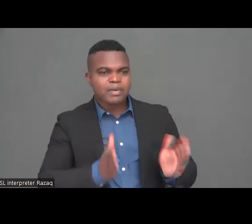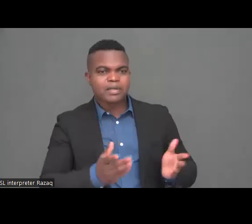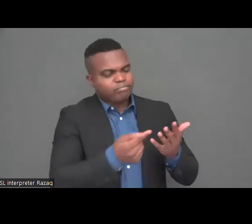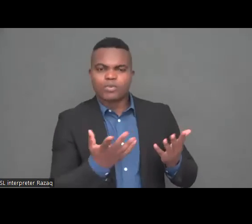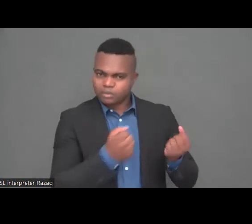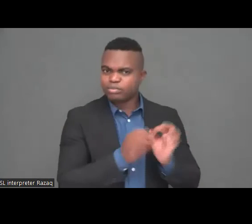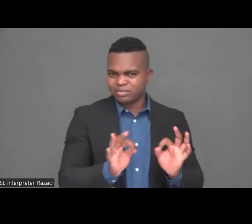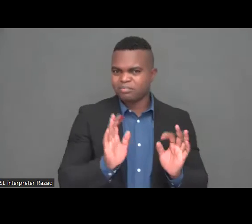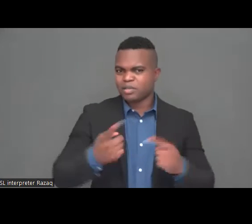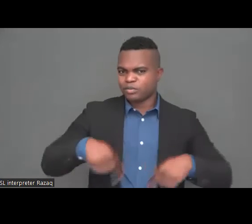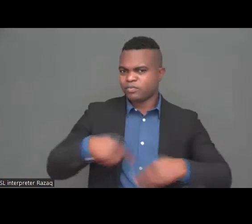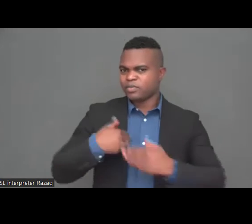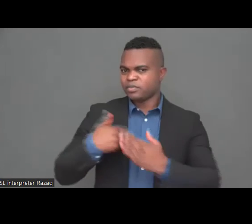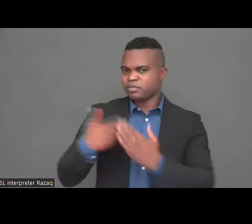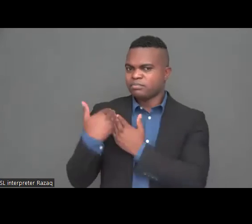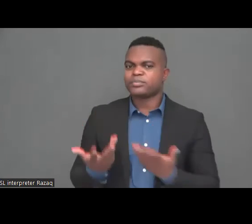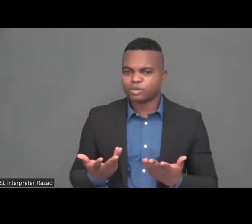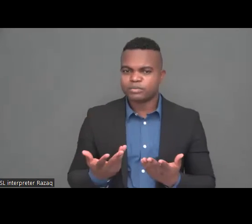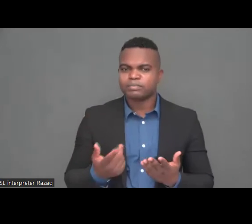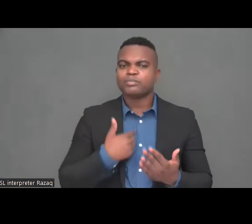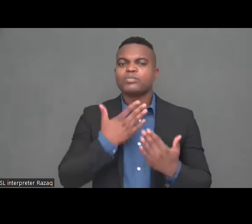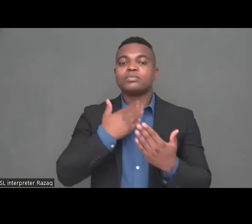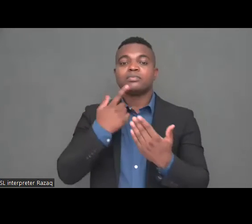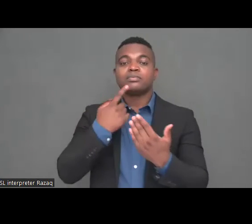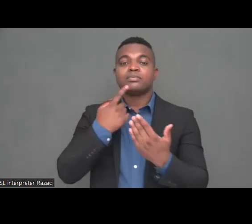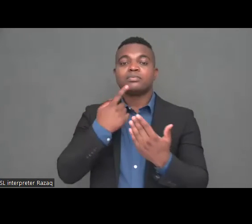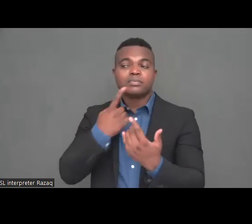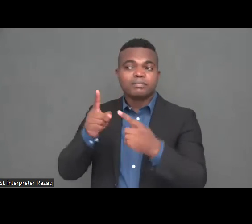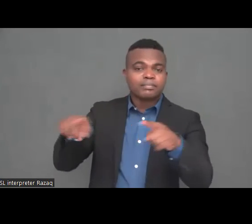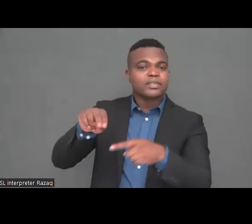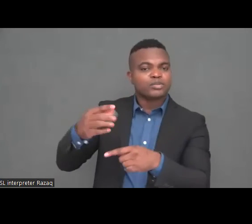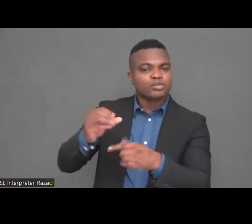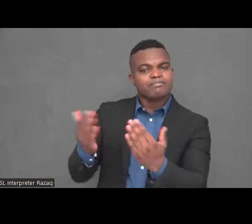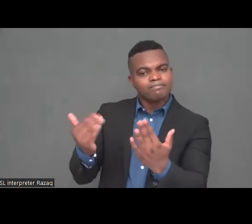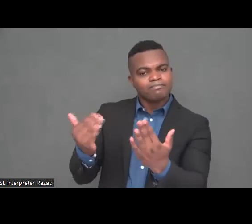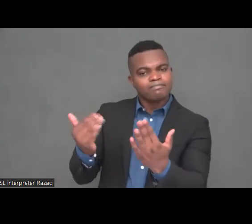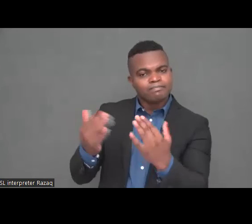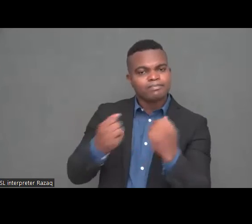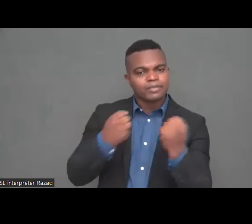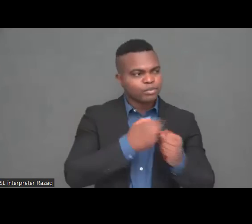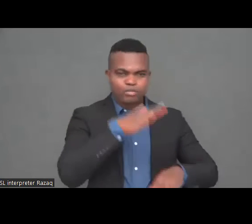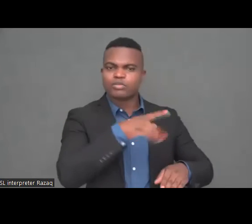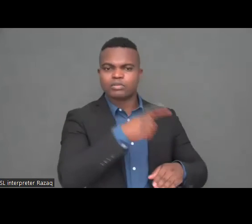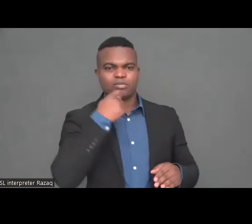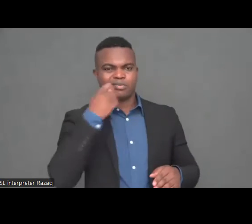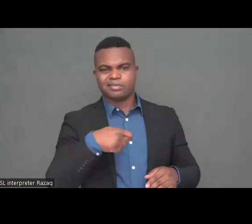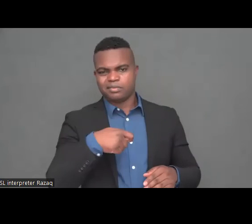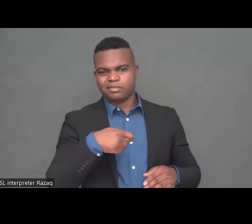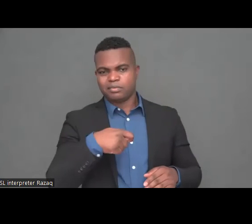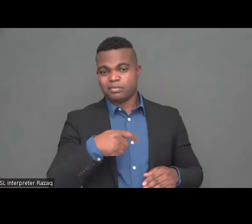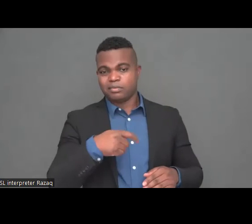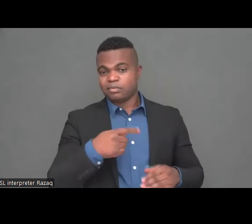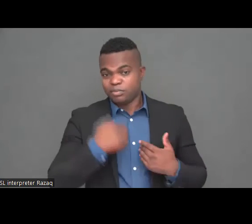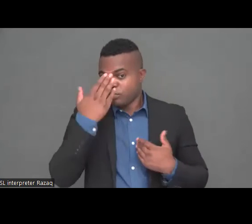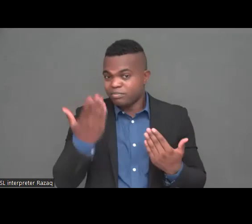still sustain any type of activity if bombs are flying around I would also like to say that we